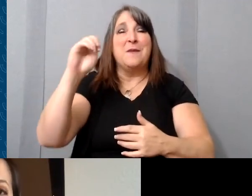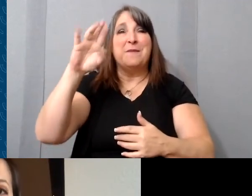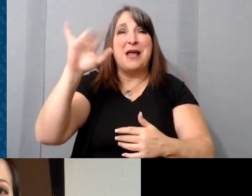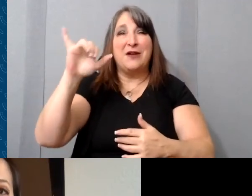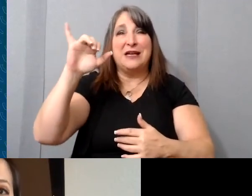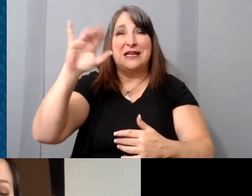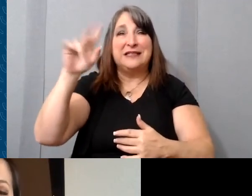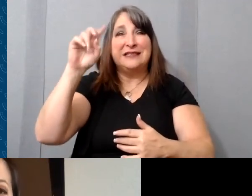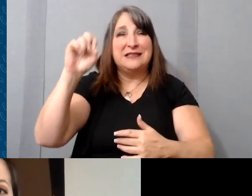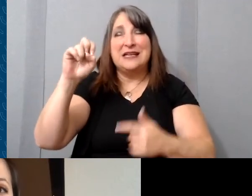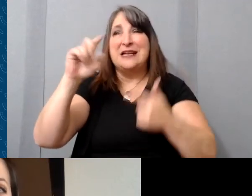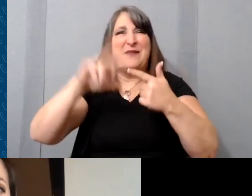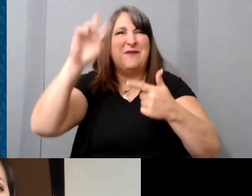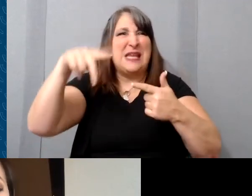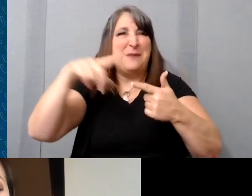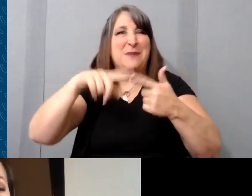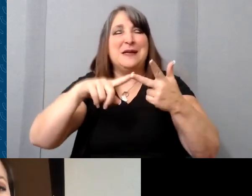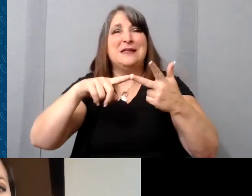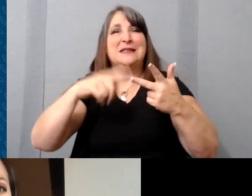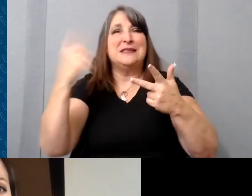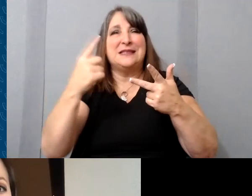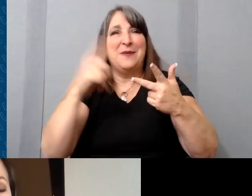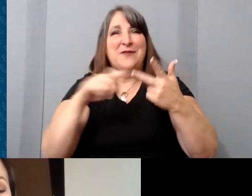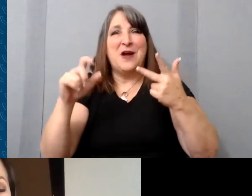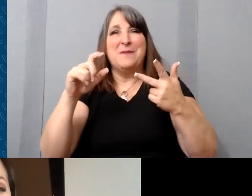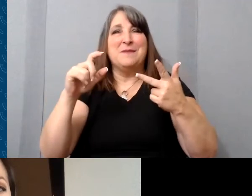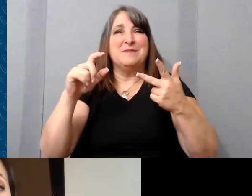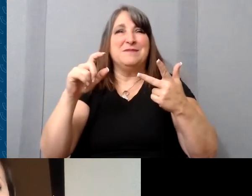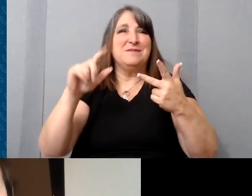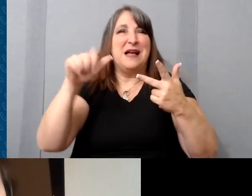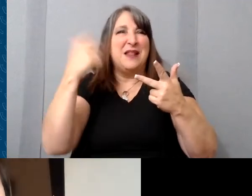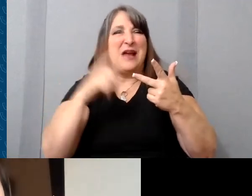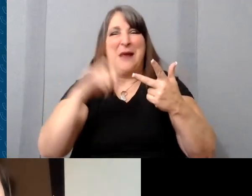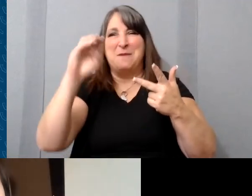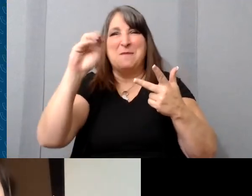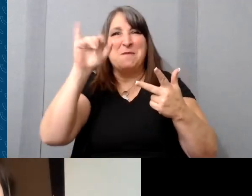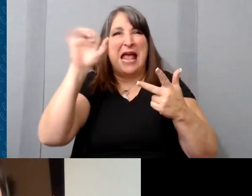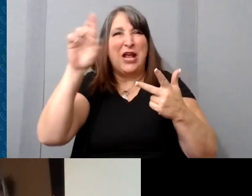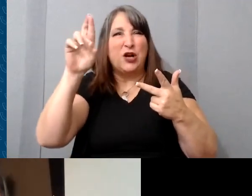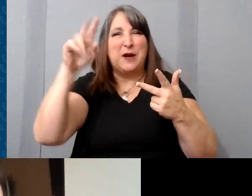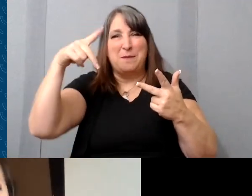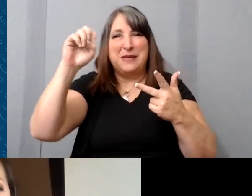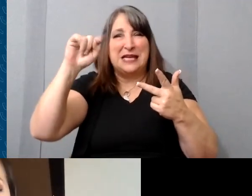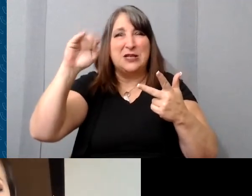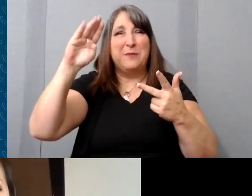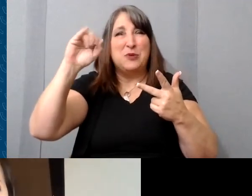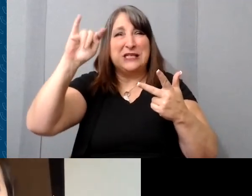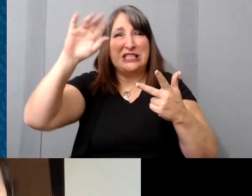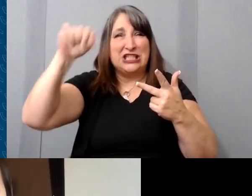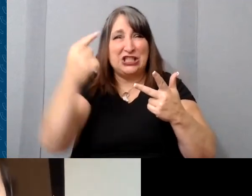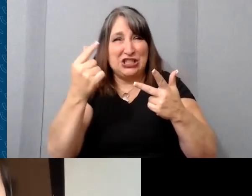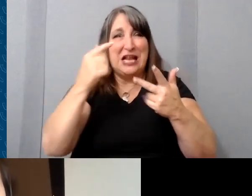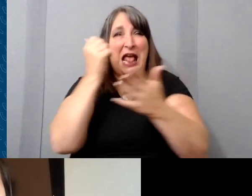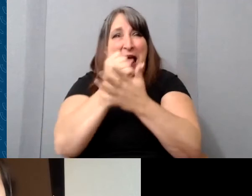Simons from Veep, Dolores Horta, Maz Jabroni, and Mayor Pete Buttigieg. So moving ahead, we're collecting all of this information, planning to do